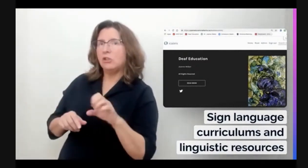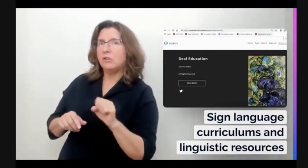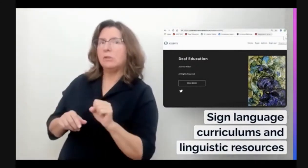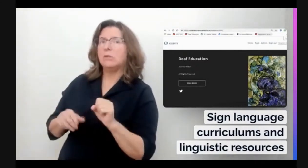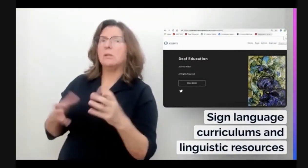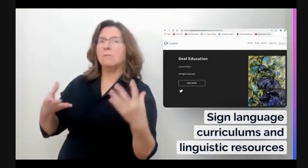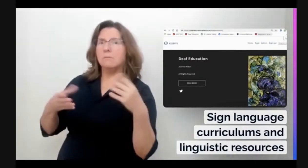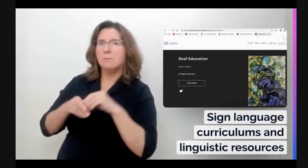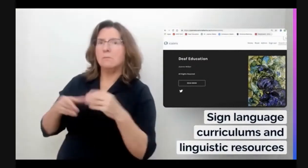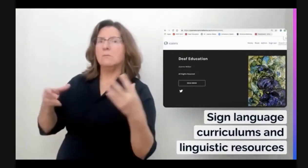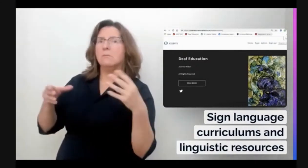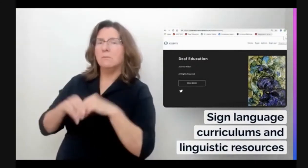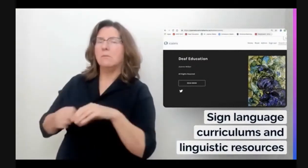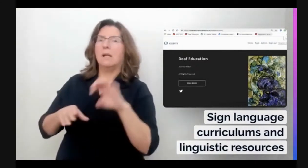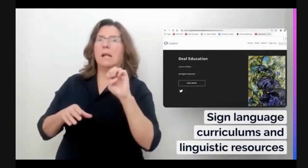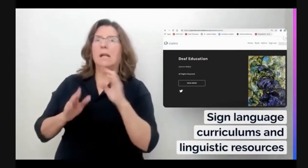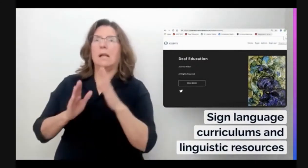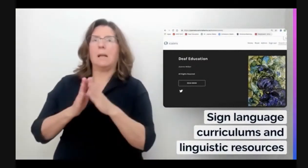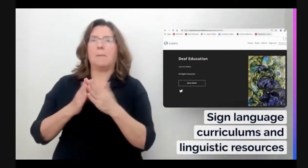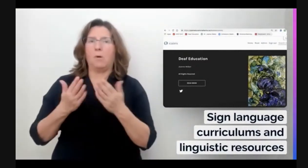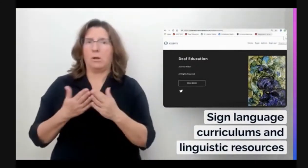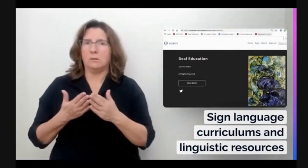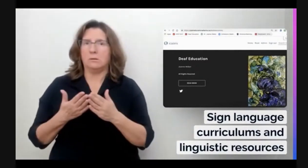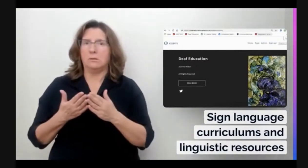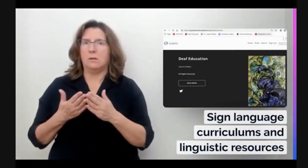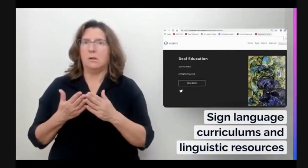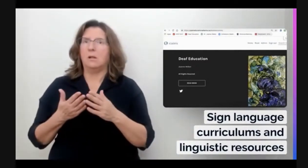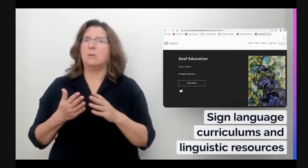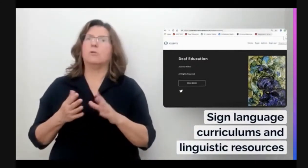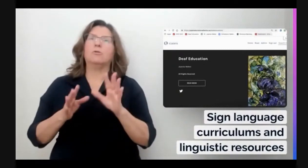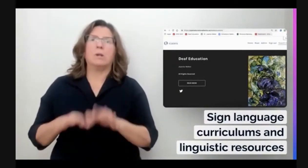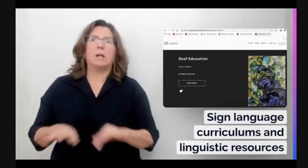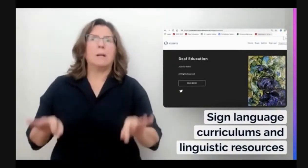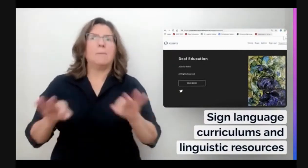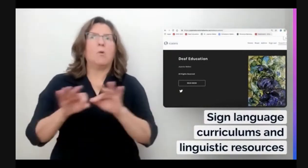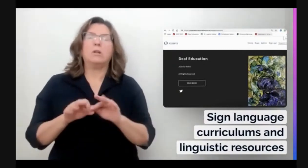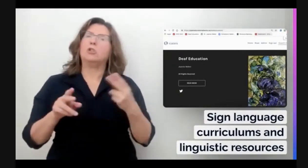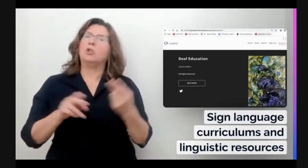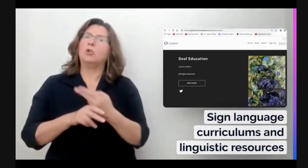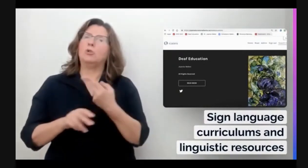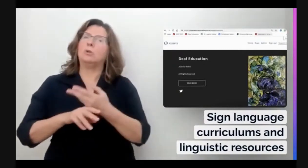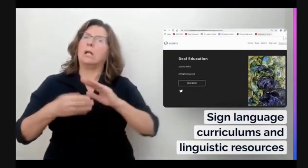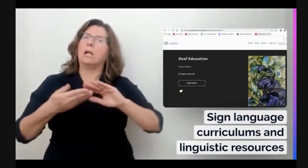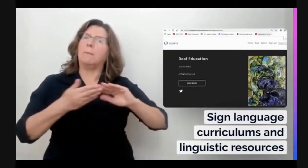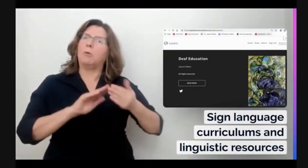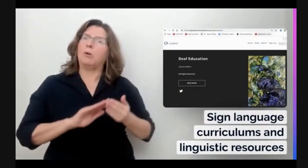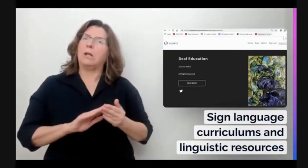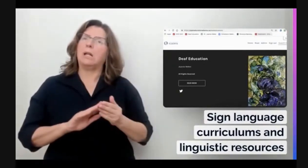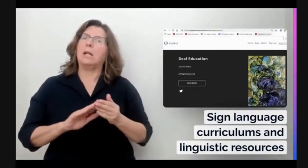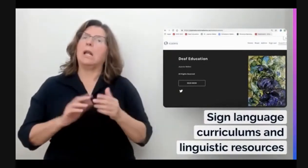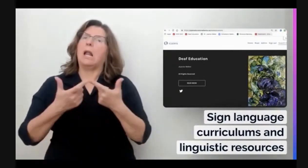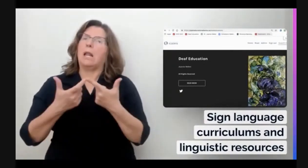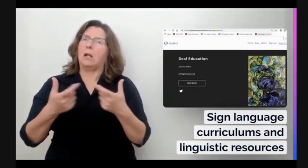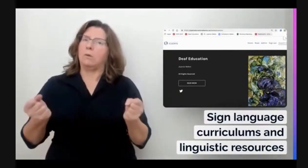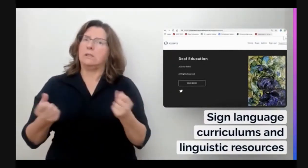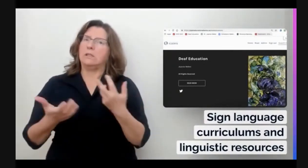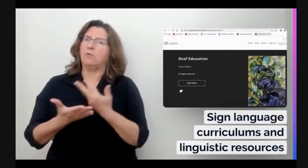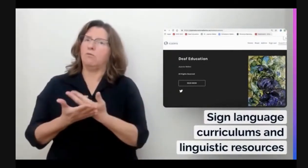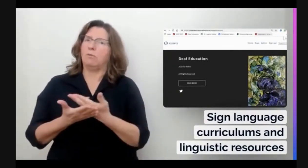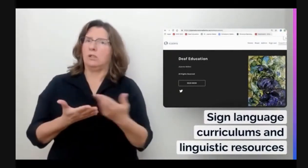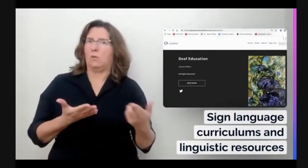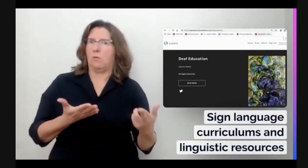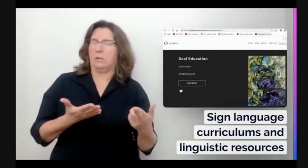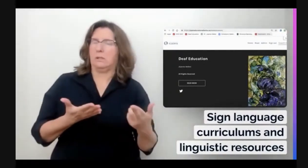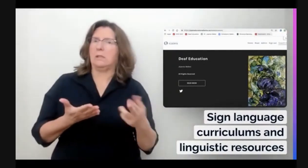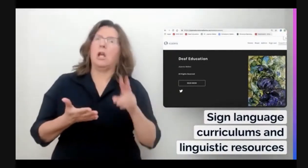proper instruction of the linguistic features of their sign language. We must draw upon community